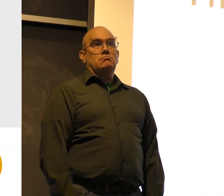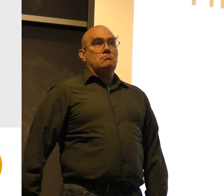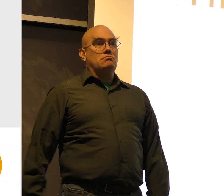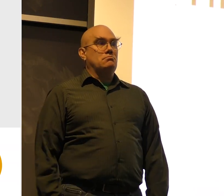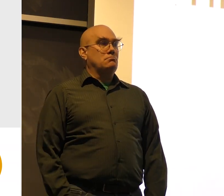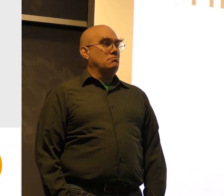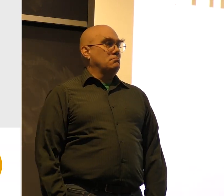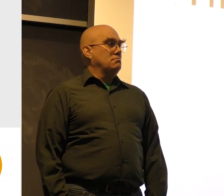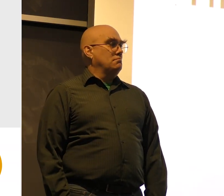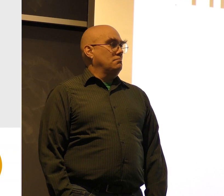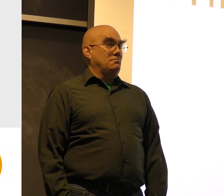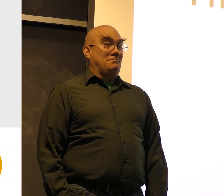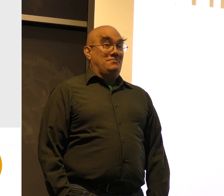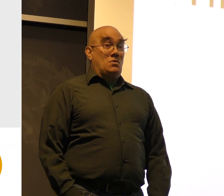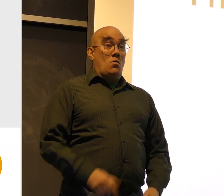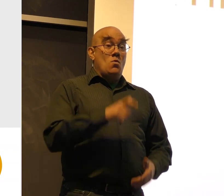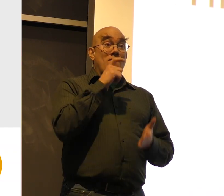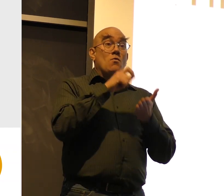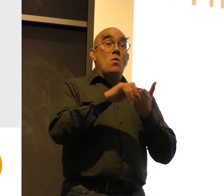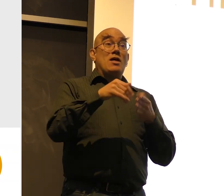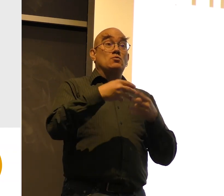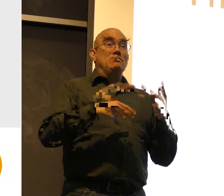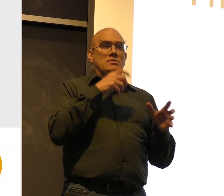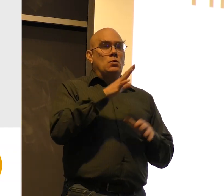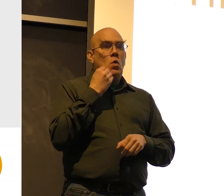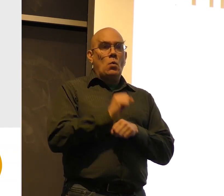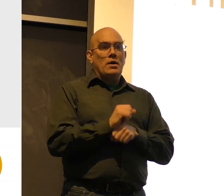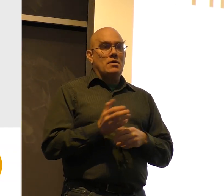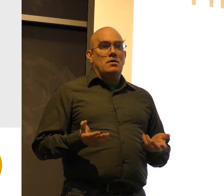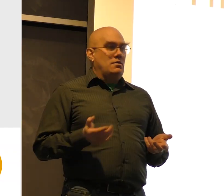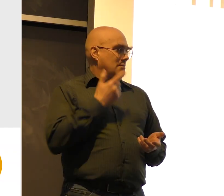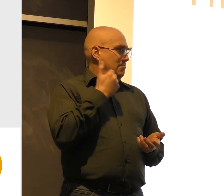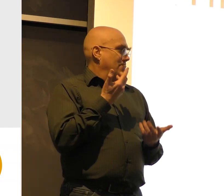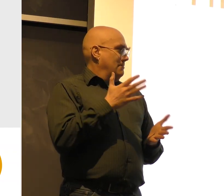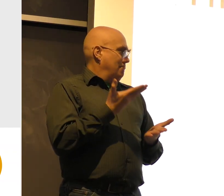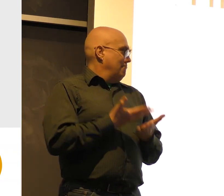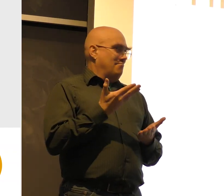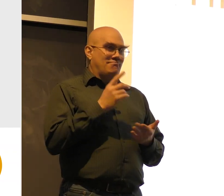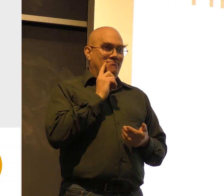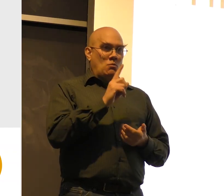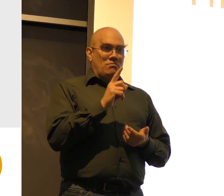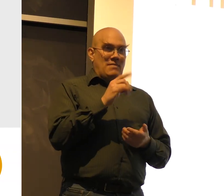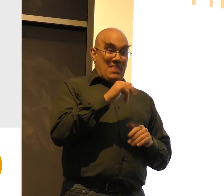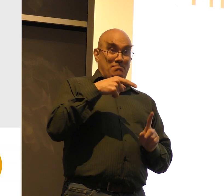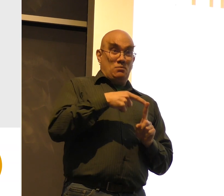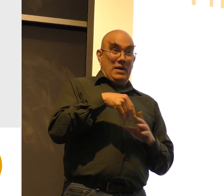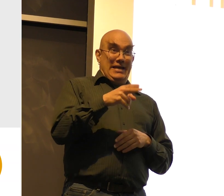to scream, and therefore was doomed and died. So whoever wrote that script clearly did not do their homework, because clearly,